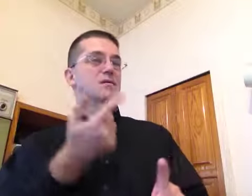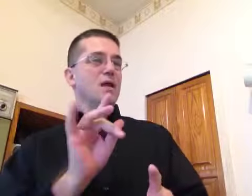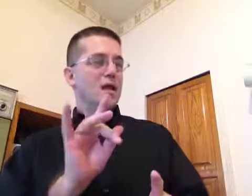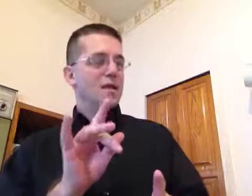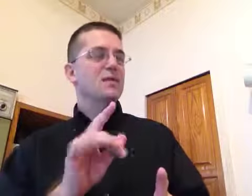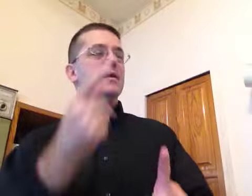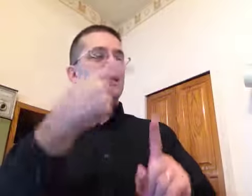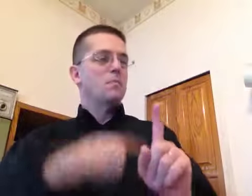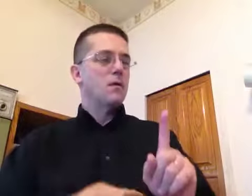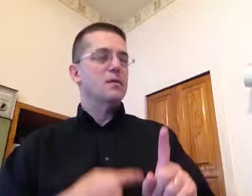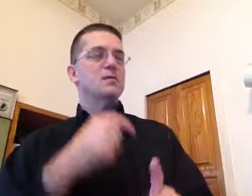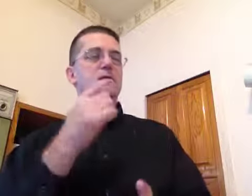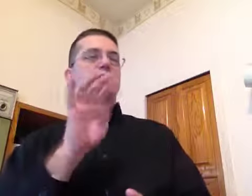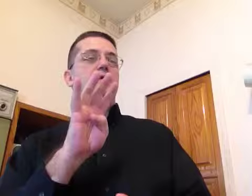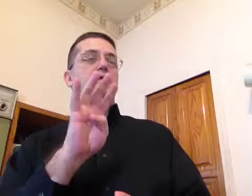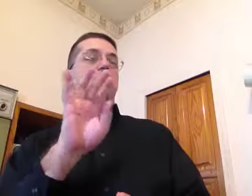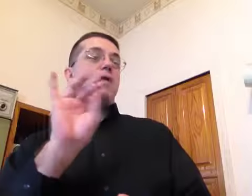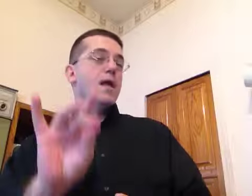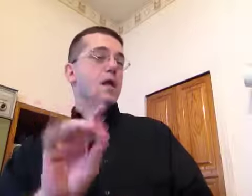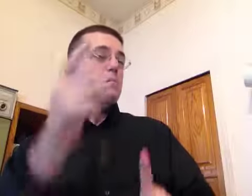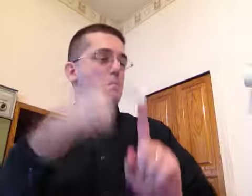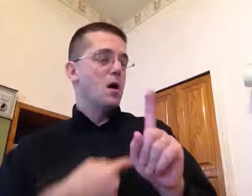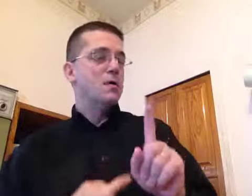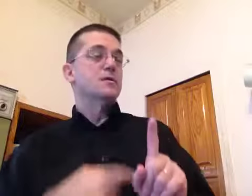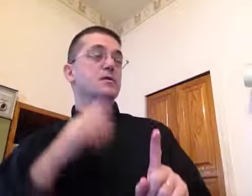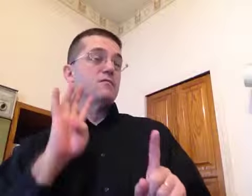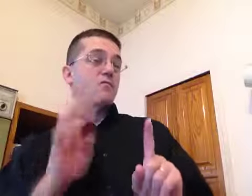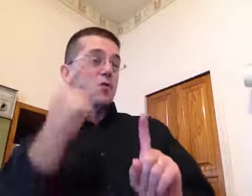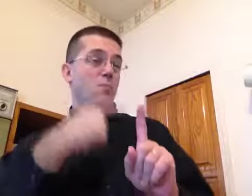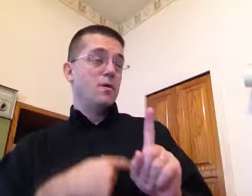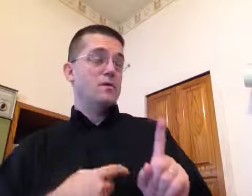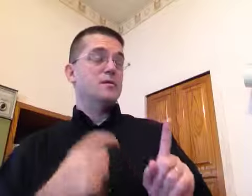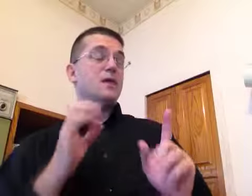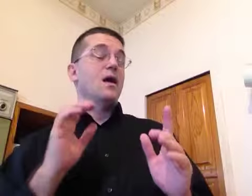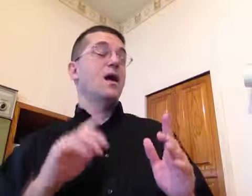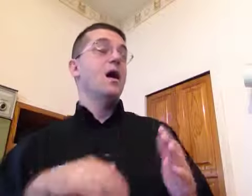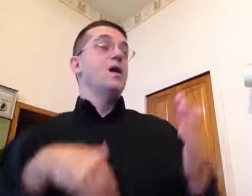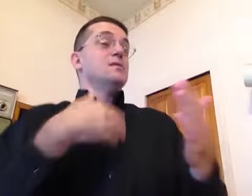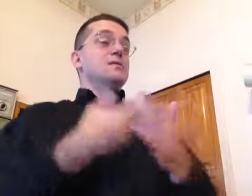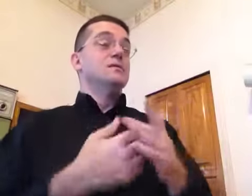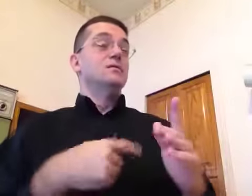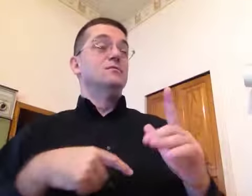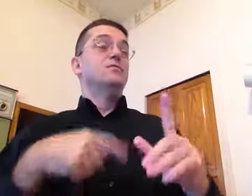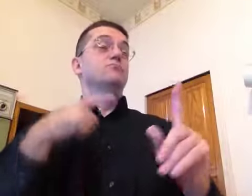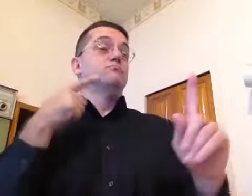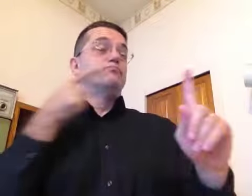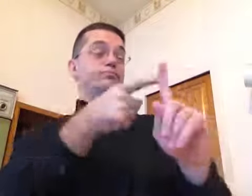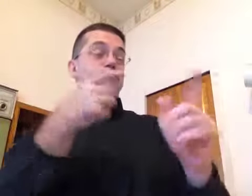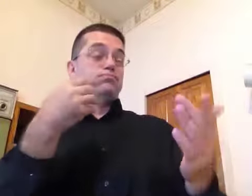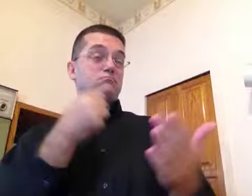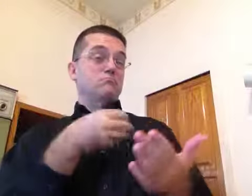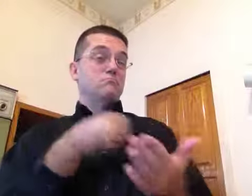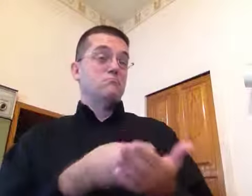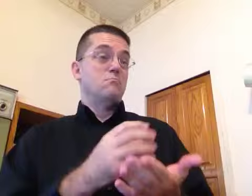Is it 8 months? Is it 4 months? Until you hit this mark. And, okay, honey, I get it. You're getting